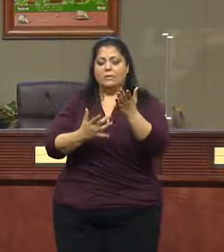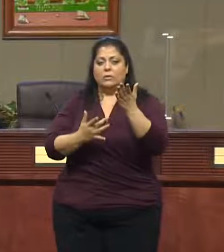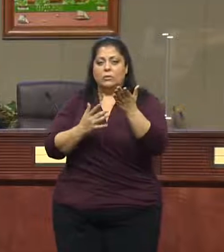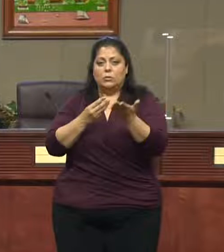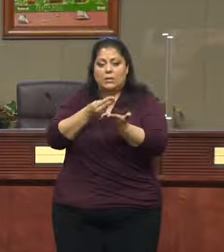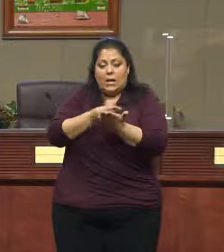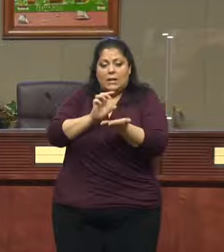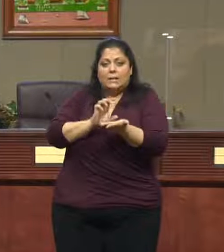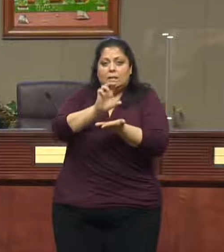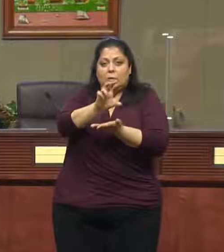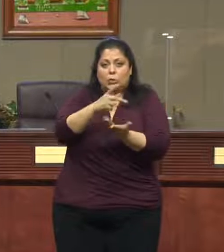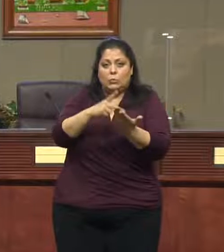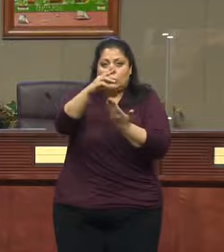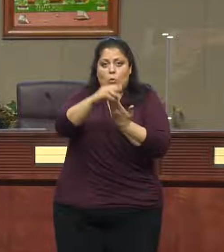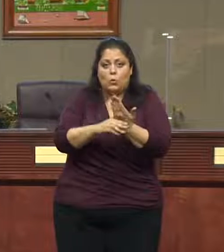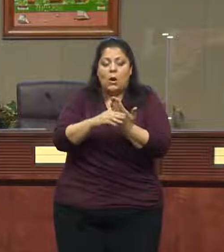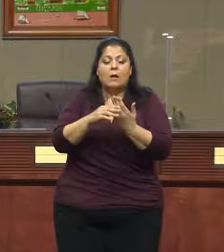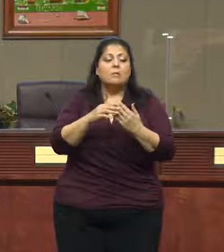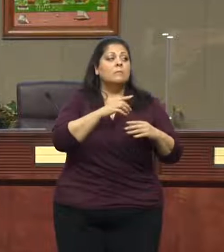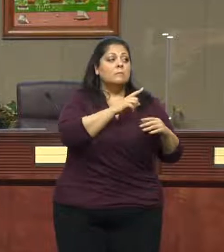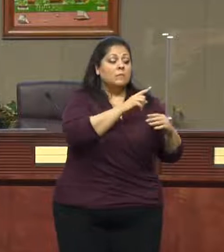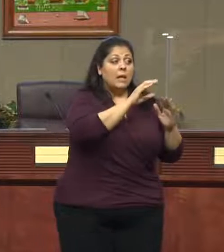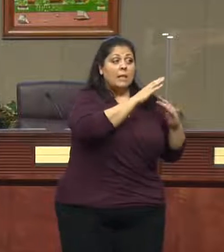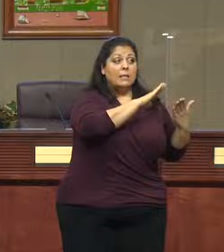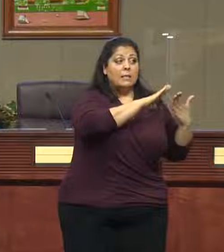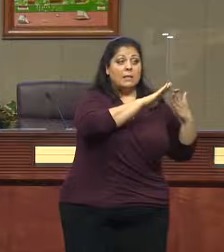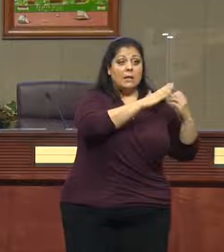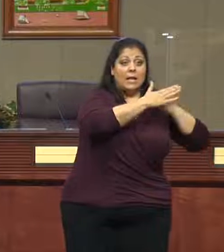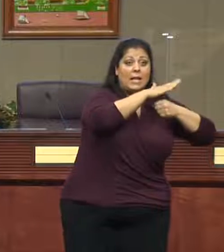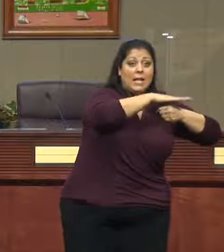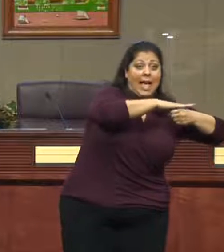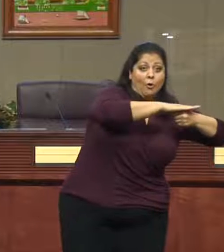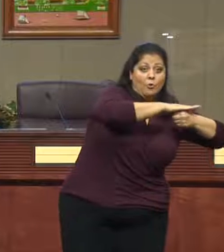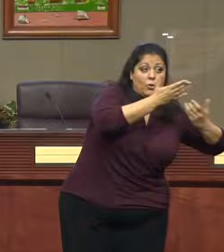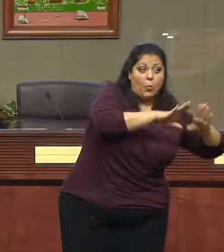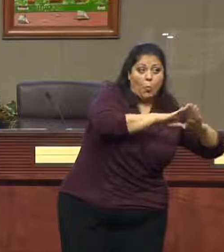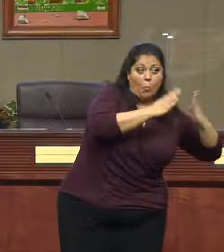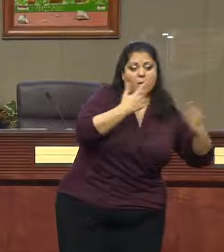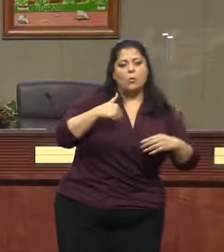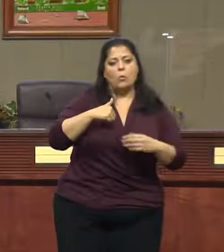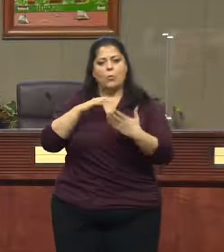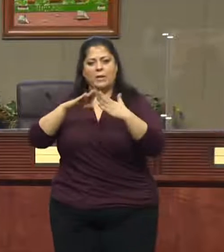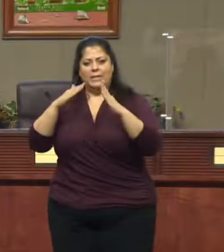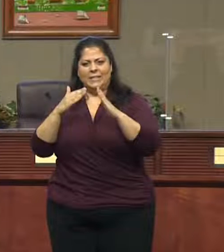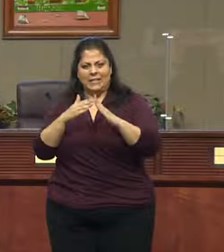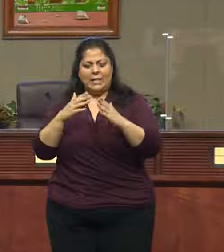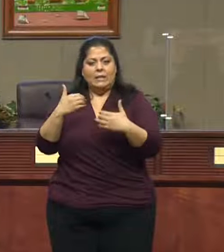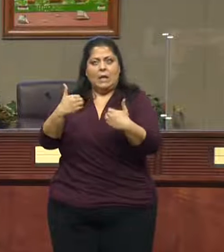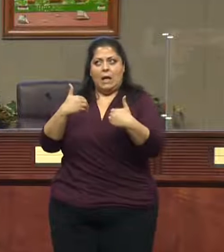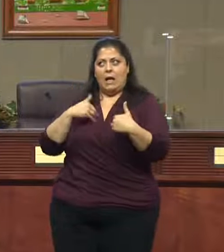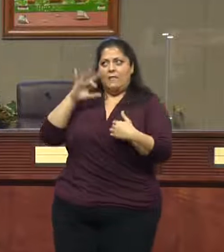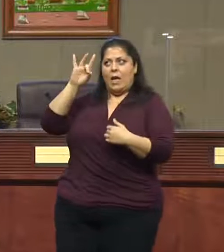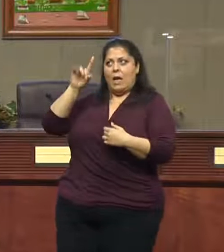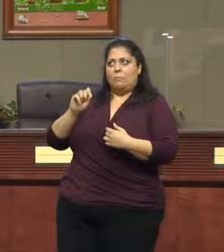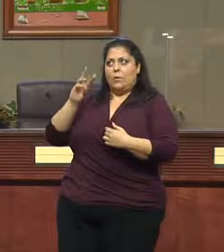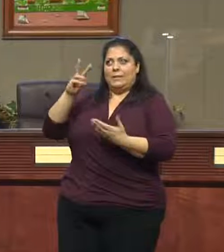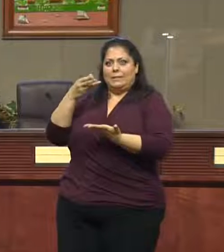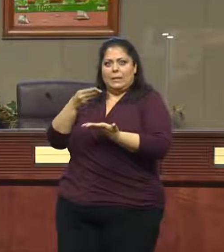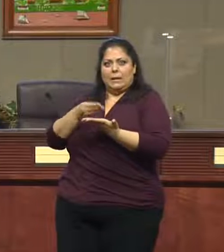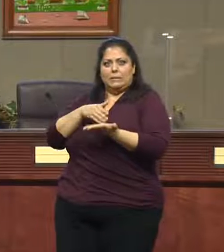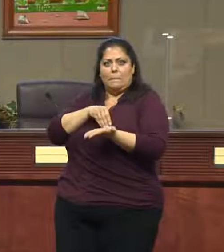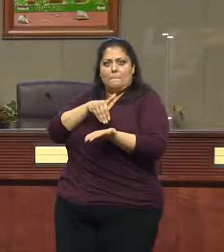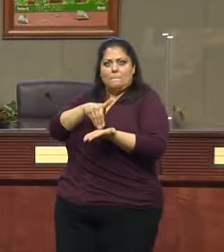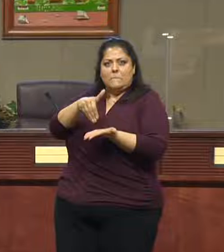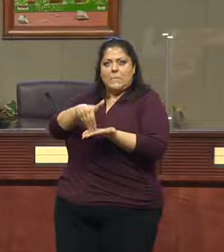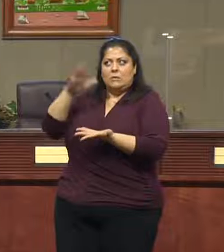county's program today. The city received its own allocation of $8.6 million in federal funding to create